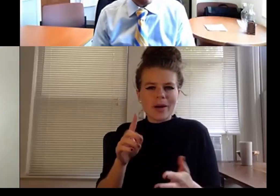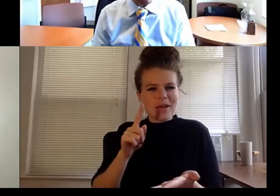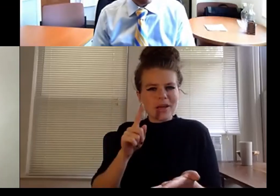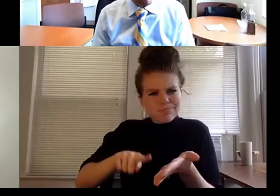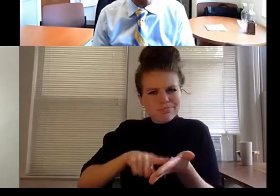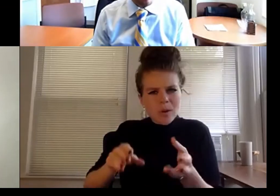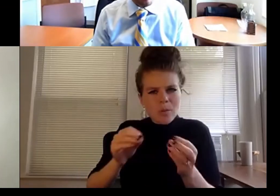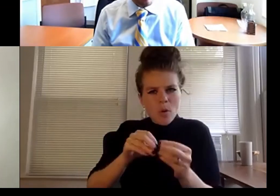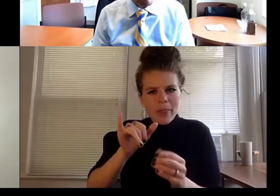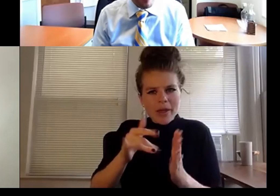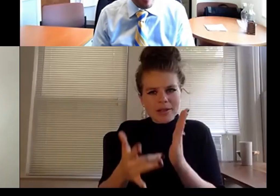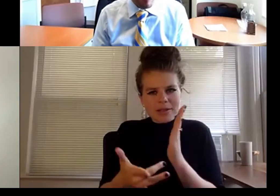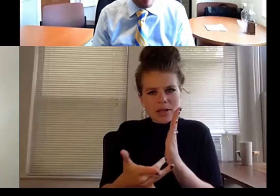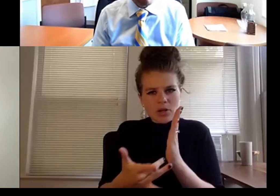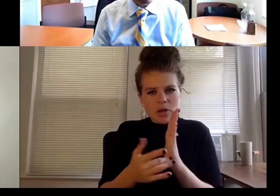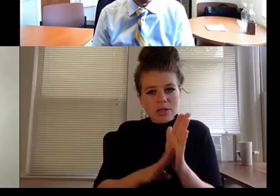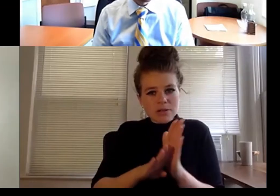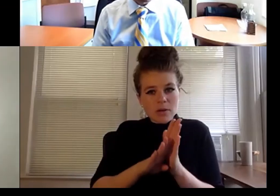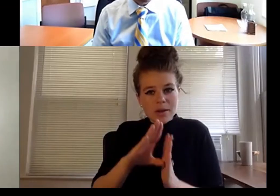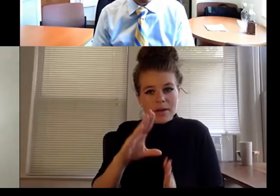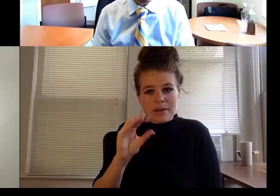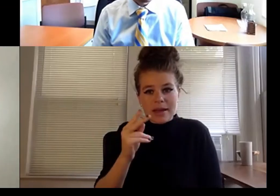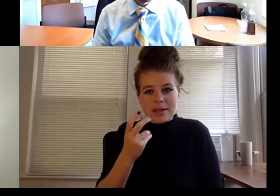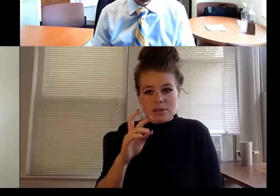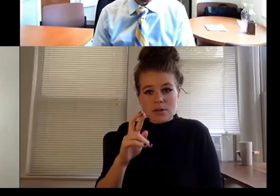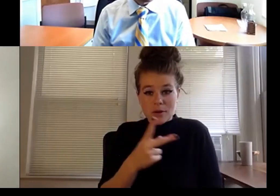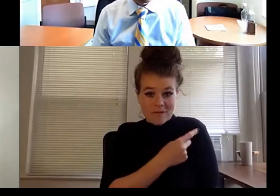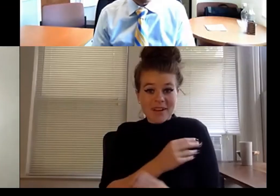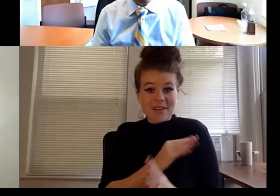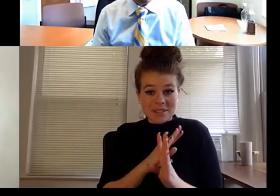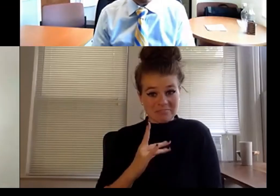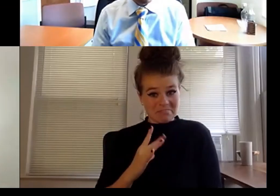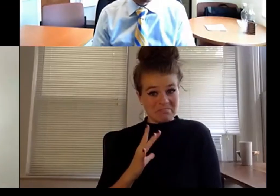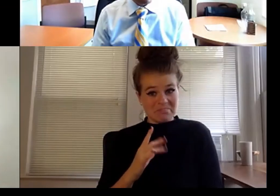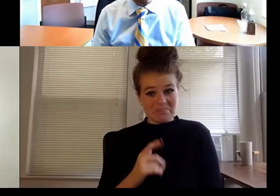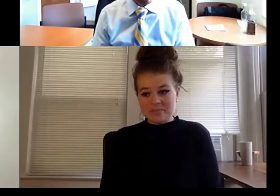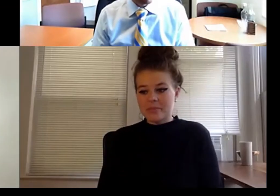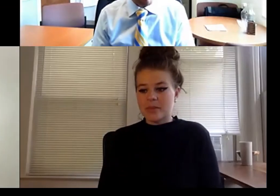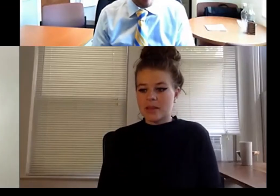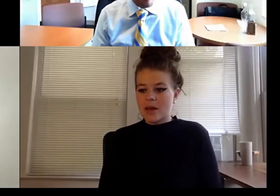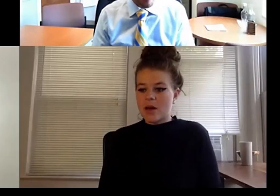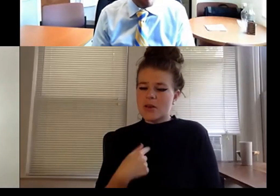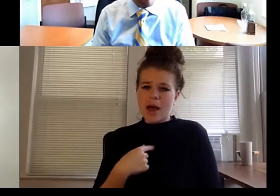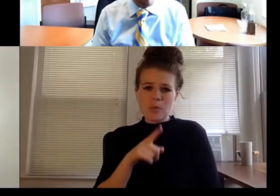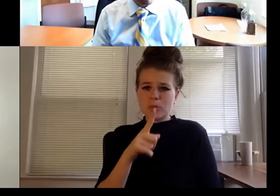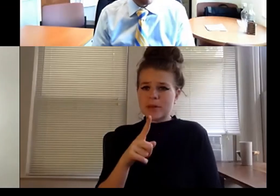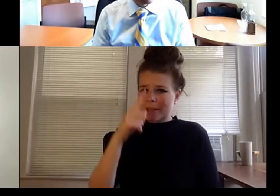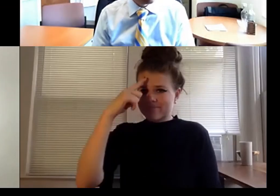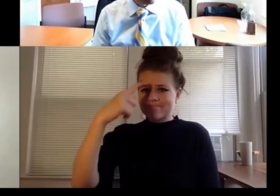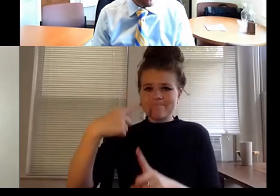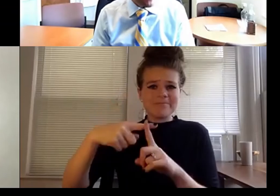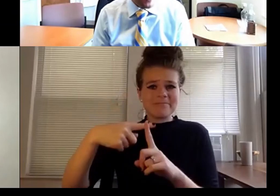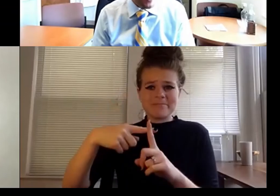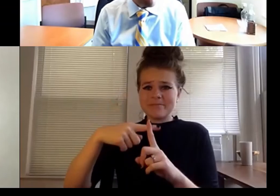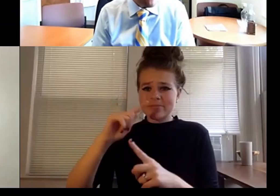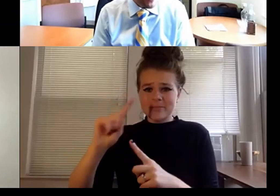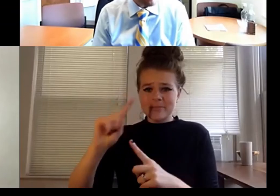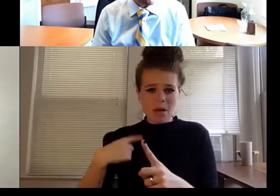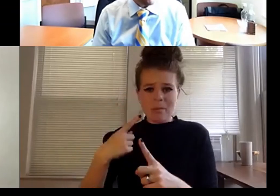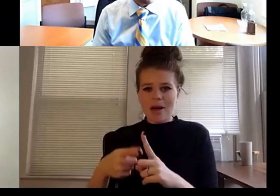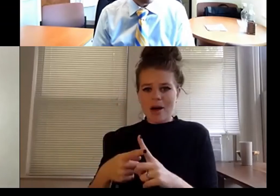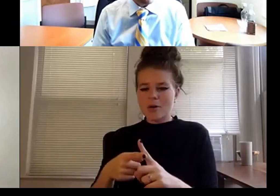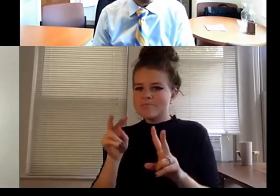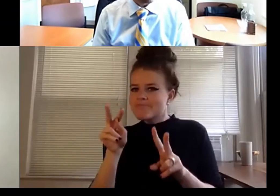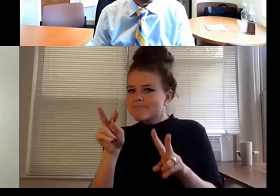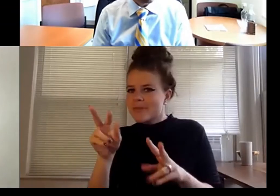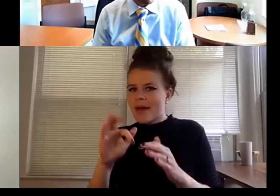technology, developing cancer vaccine. So I'm really optimistic about how fast we